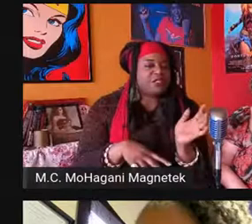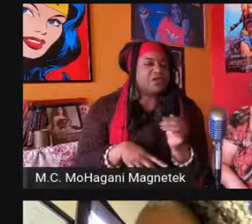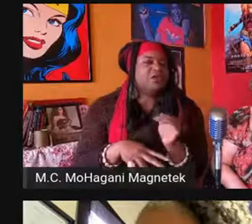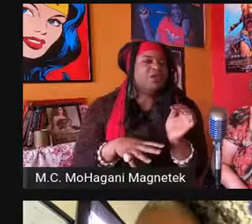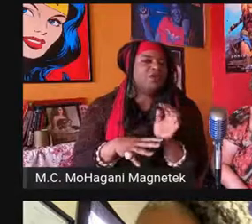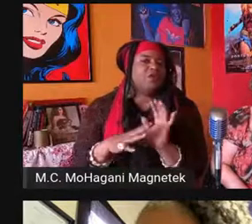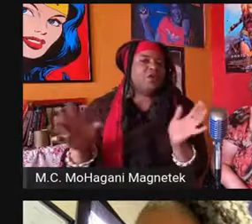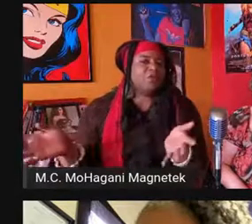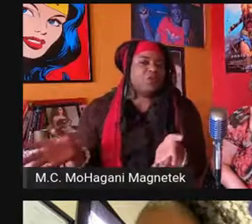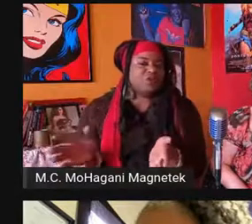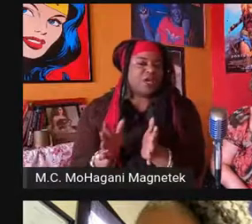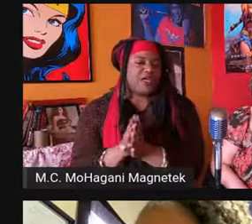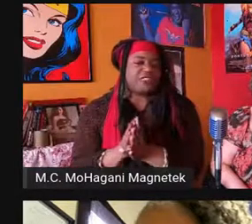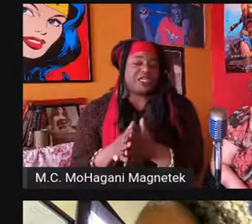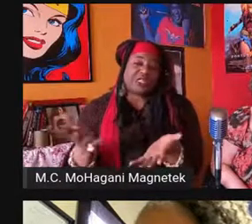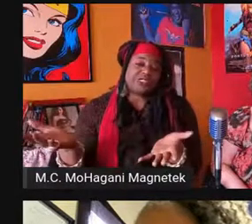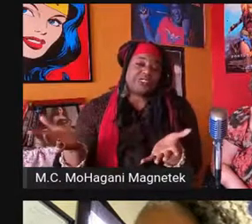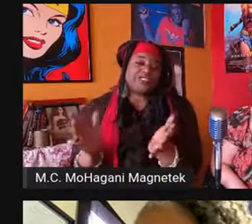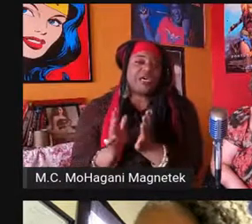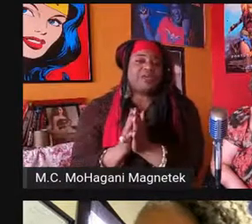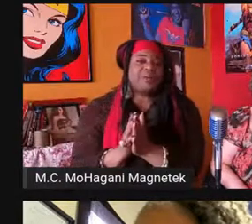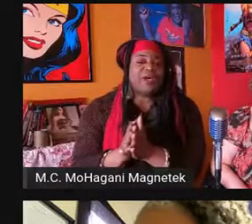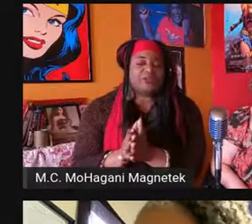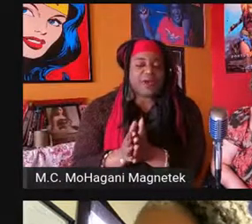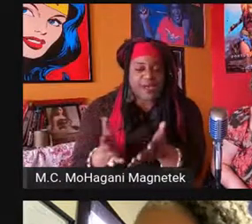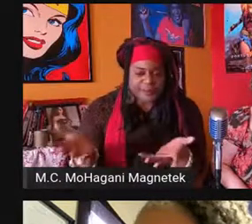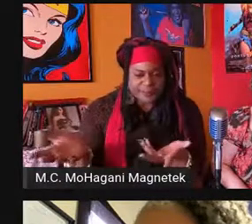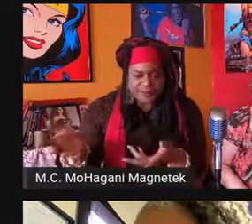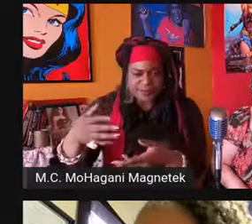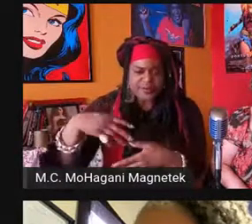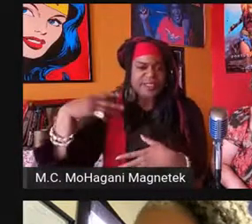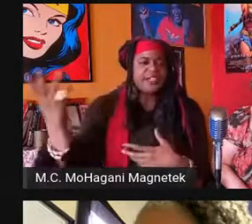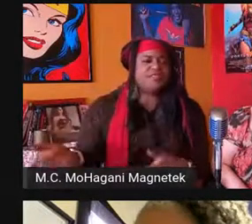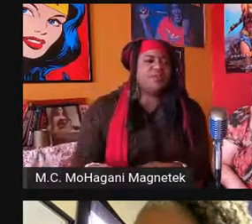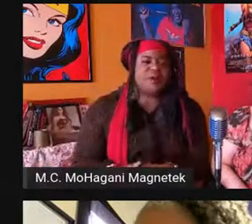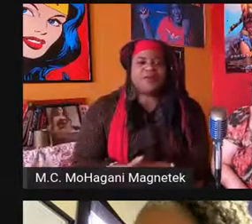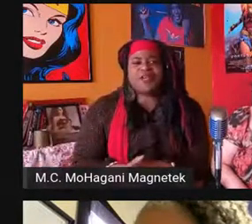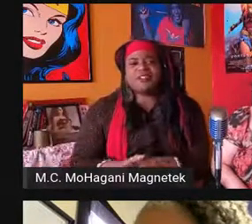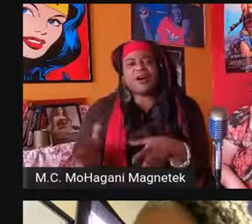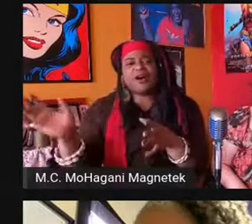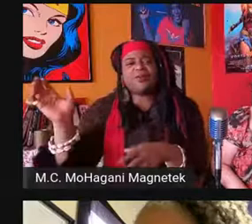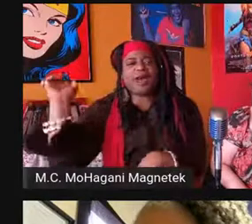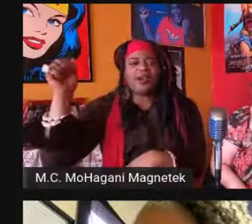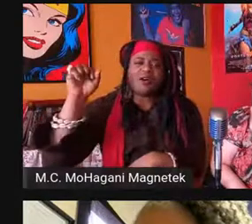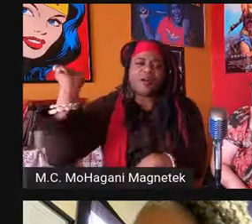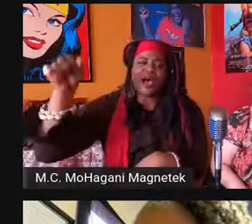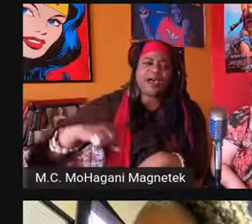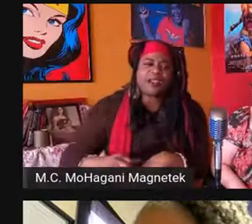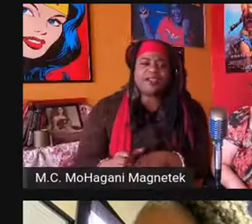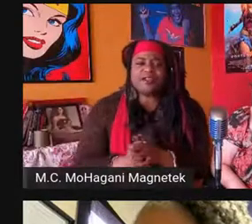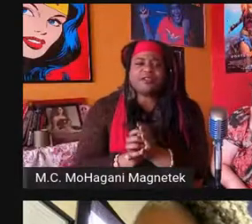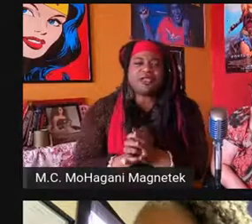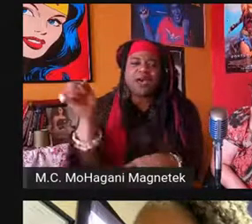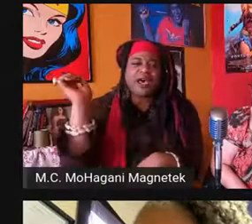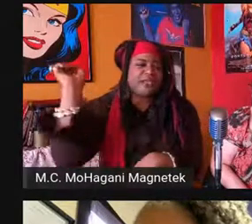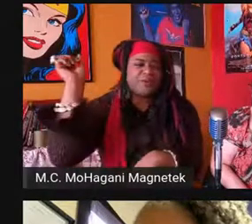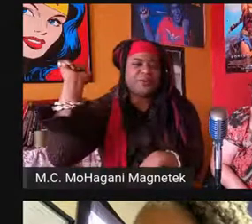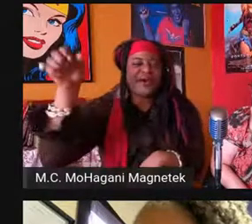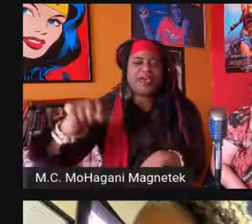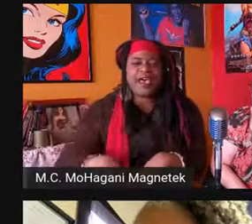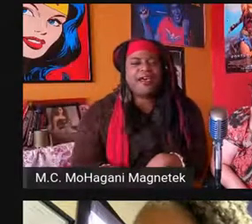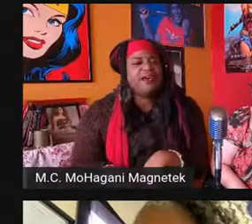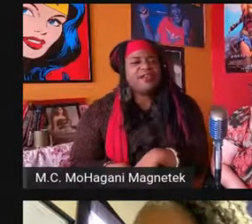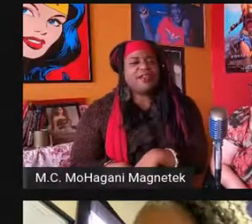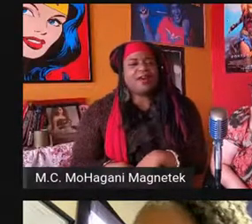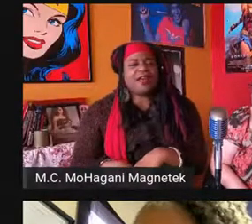Writers Guild for a poetry contest, and I took second place, right? And so my friends are like, oh, right on, Mohagani, you know what I'm saying? Mohagani, boom,